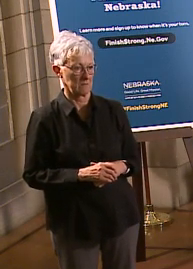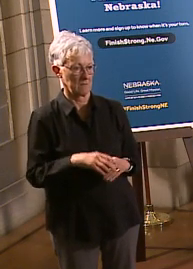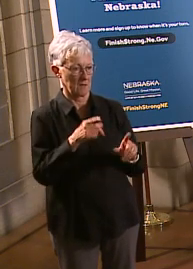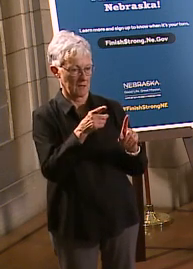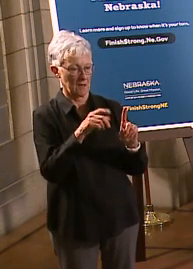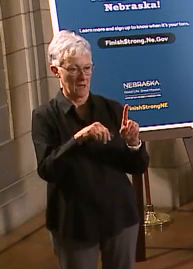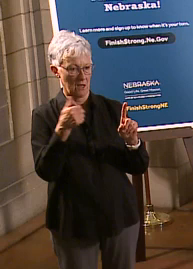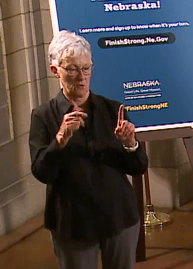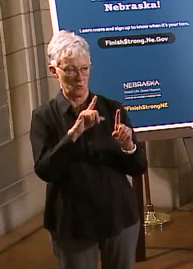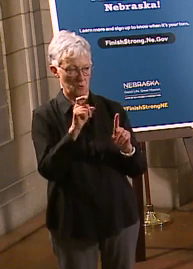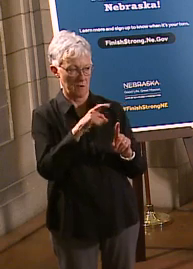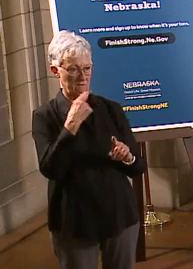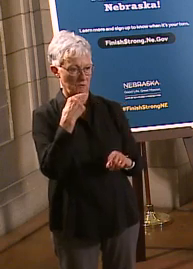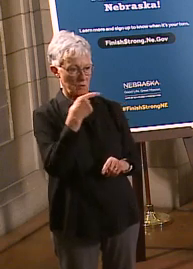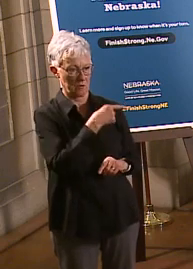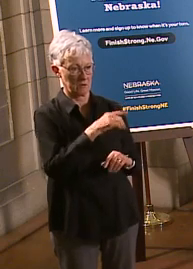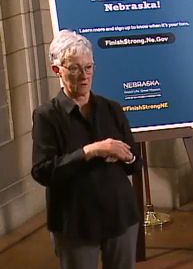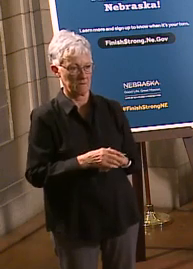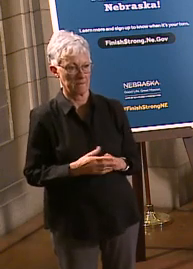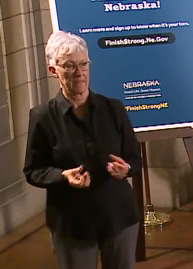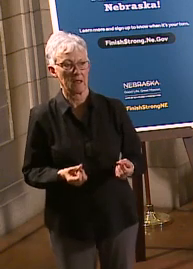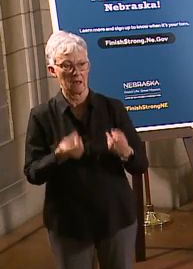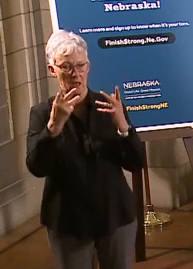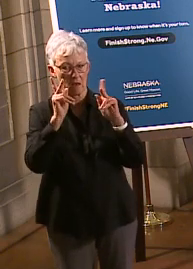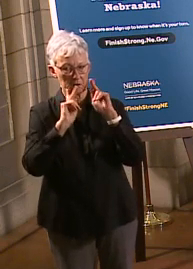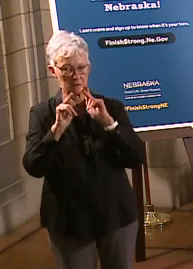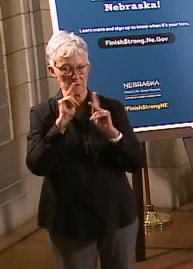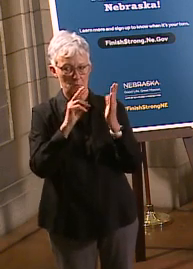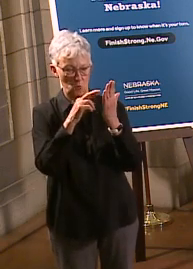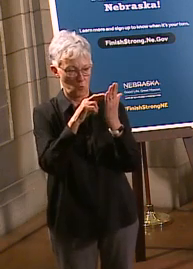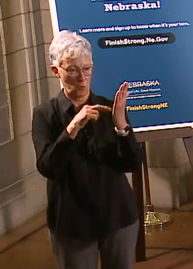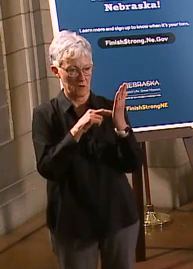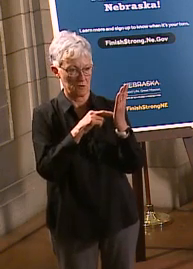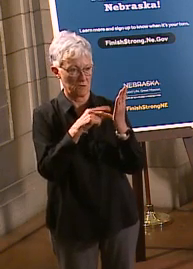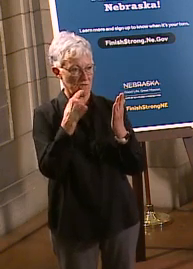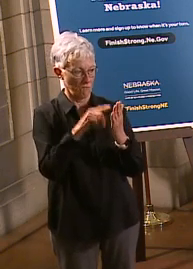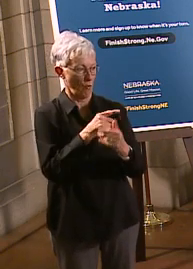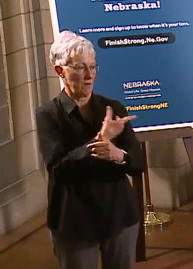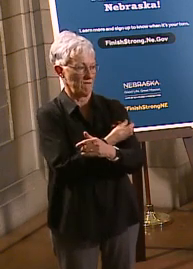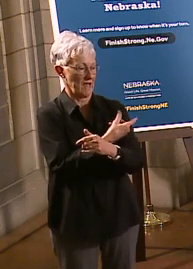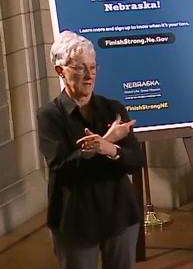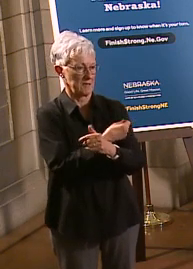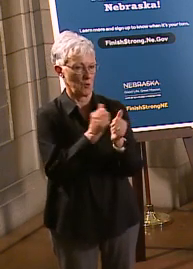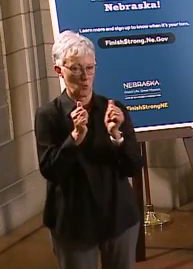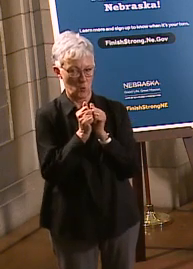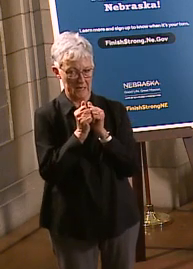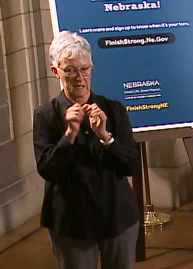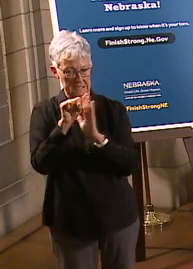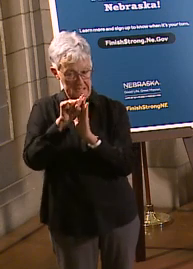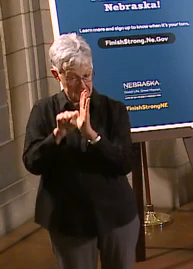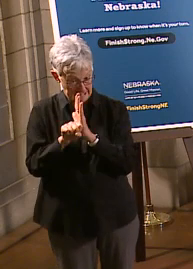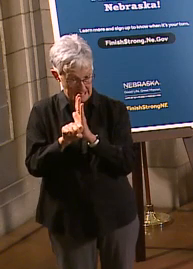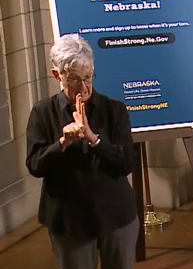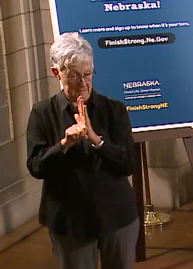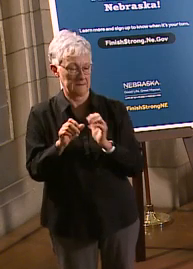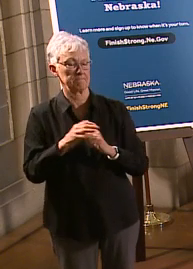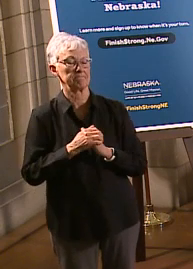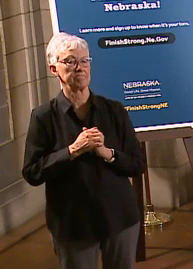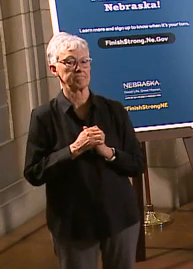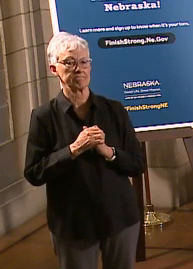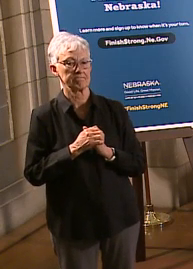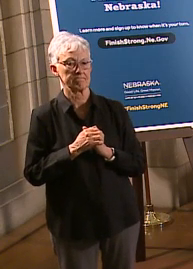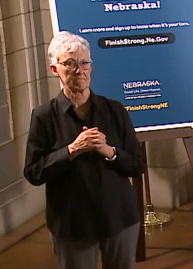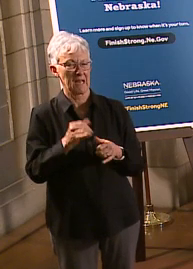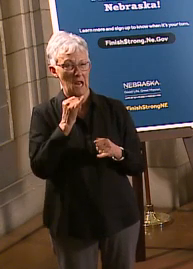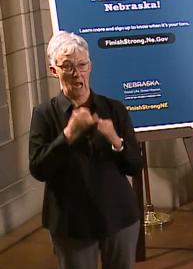Bailey at 1011. How many people have registered for the vaccine with the state? So Bailey from Channel 1011 asked how many people had registered with the state.